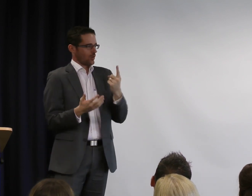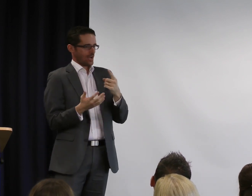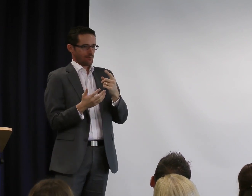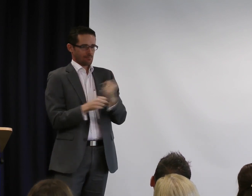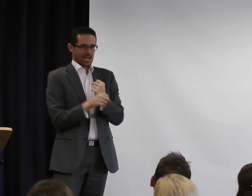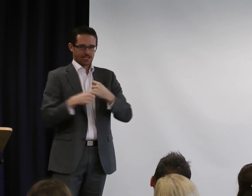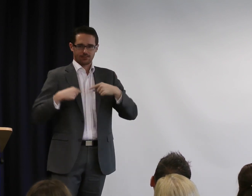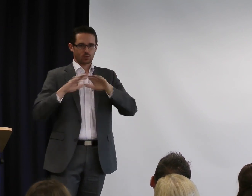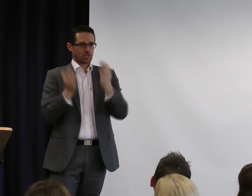remember